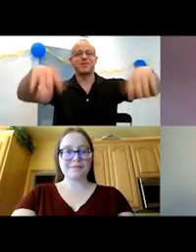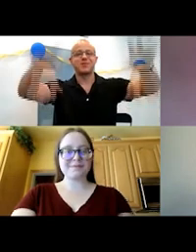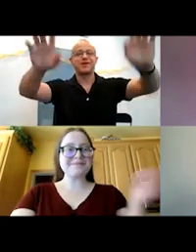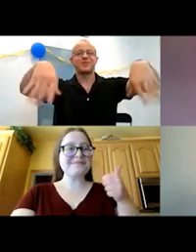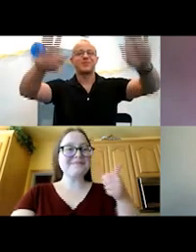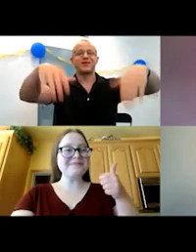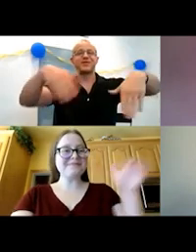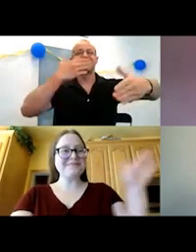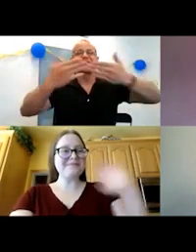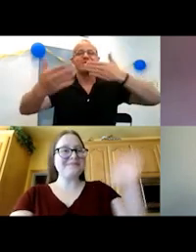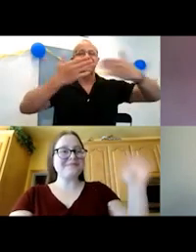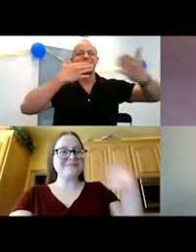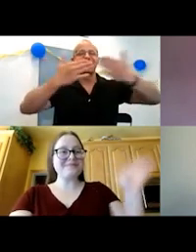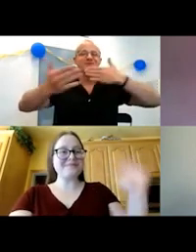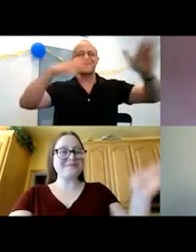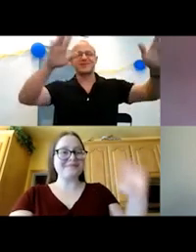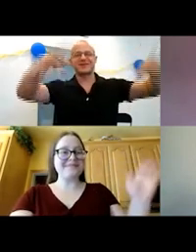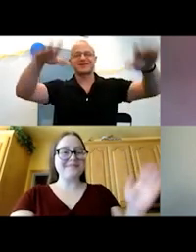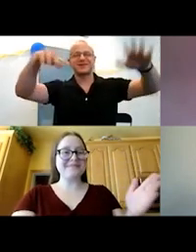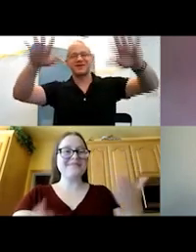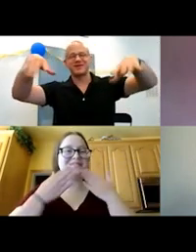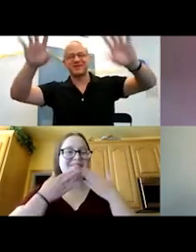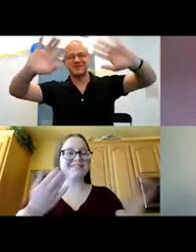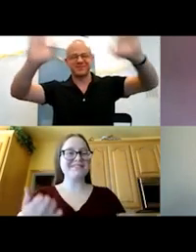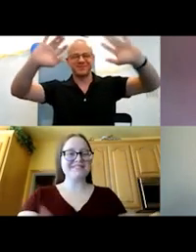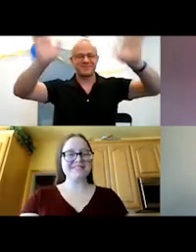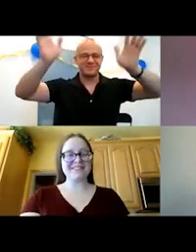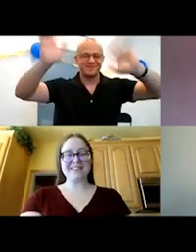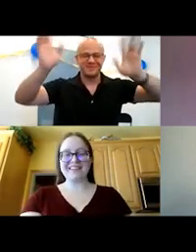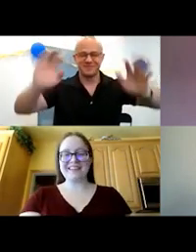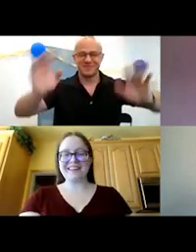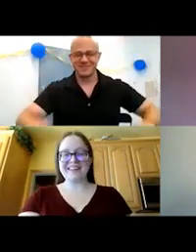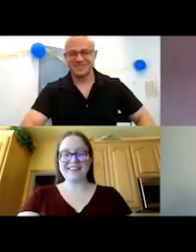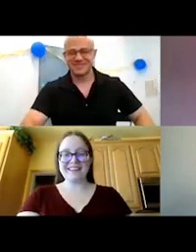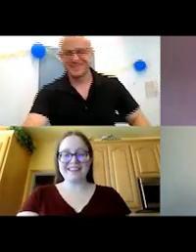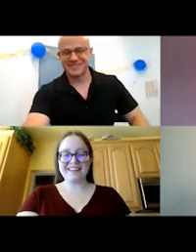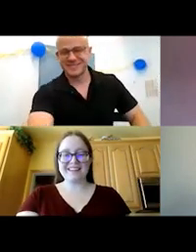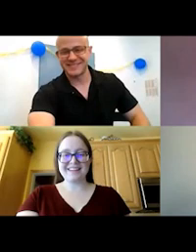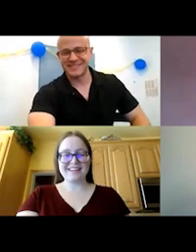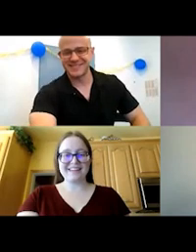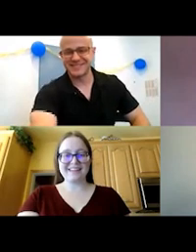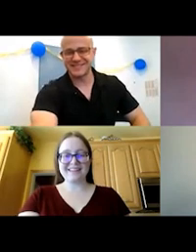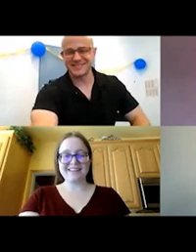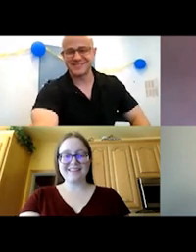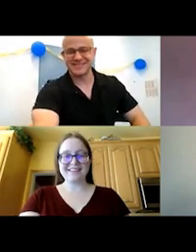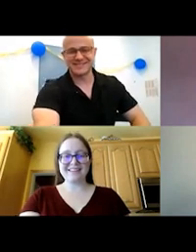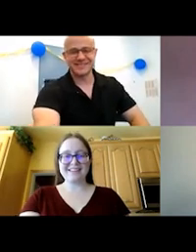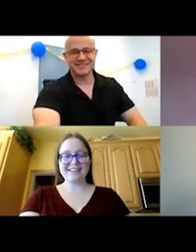All right. Thank you. Bye, everybody.